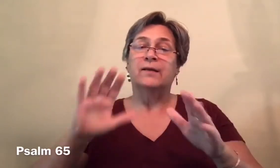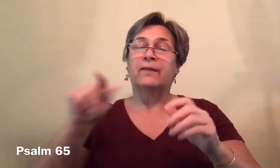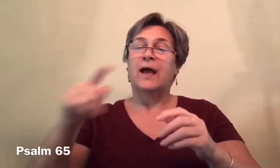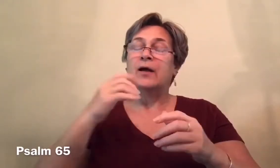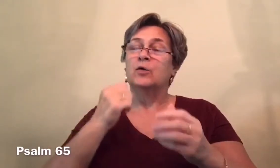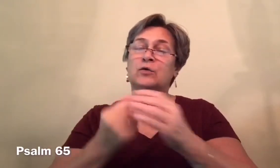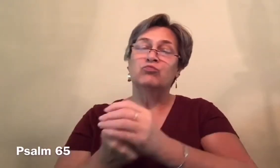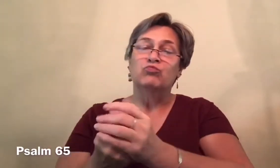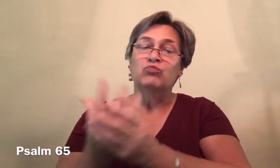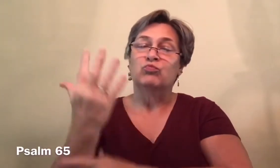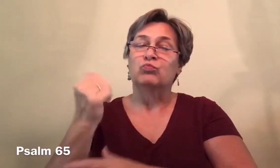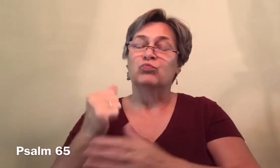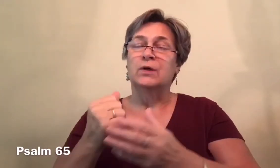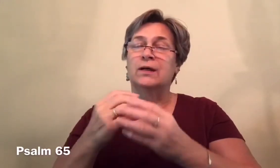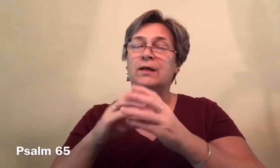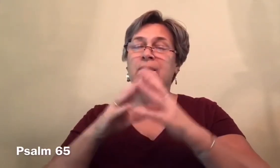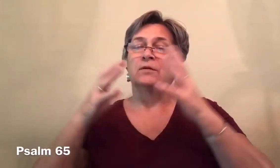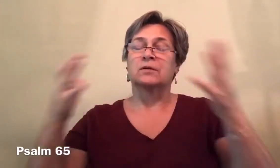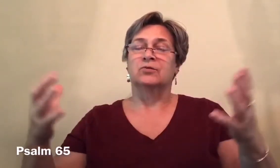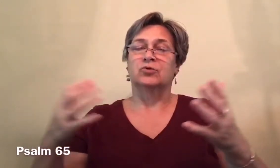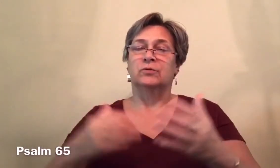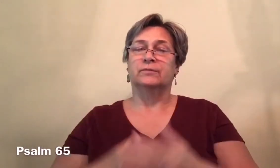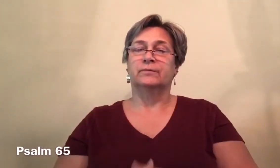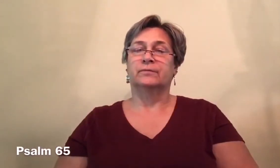Greatly have you enriched it.